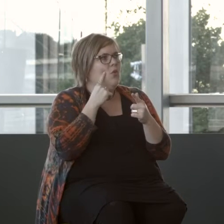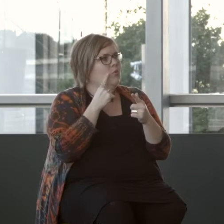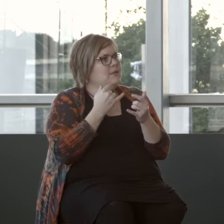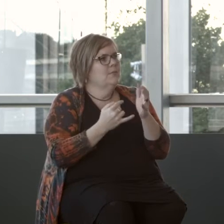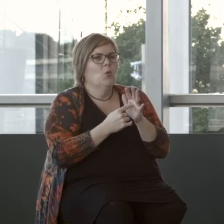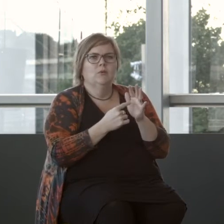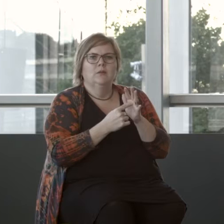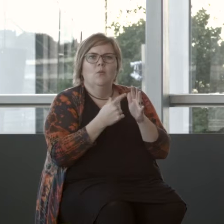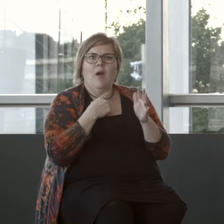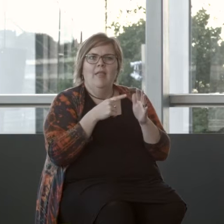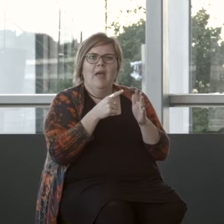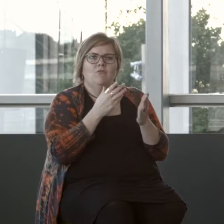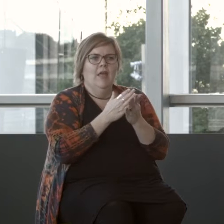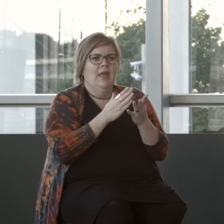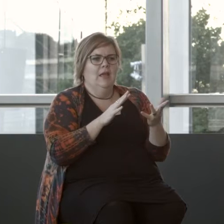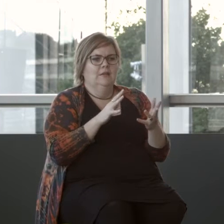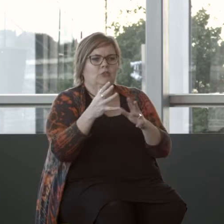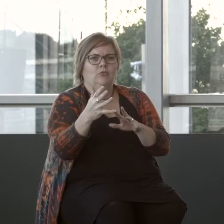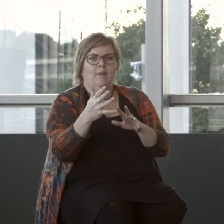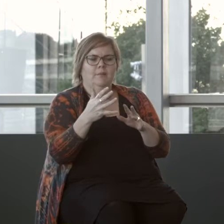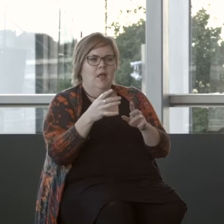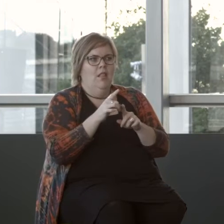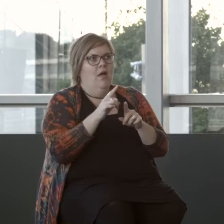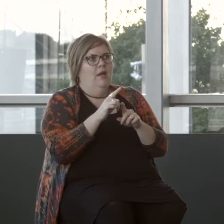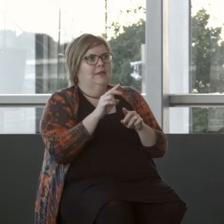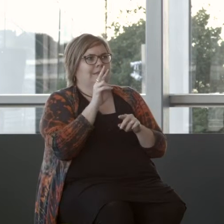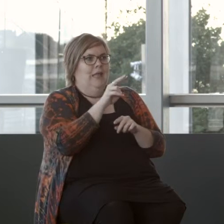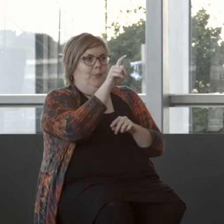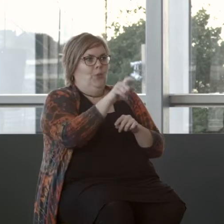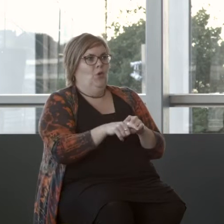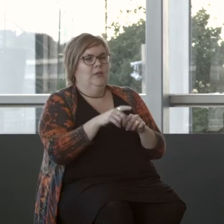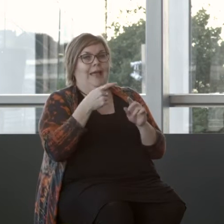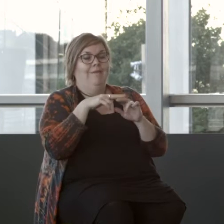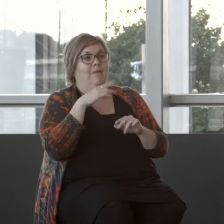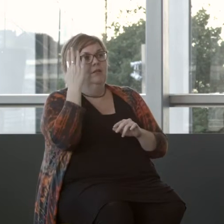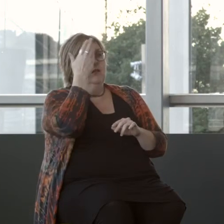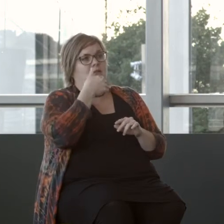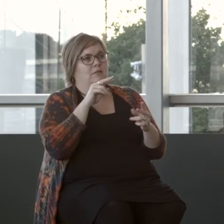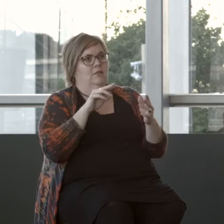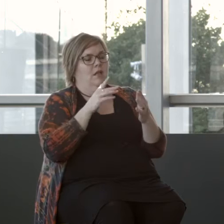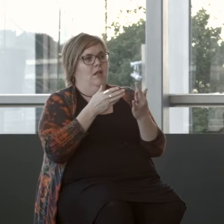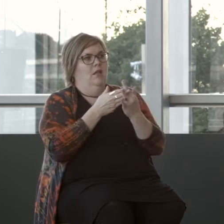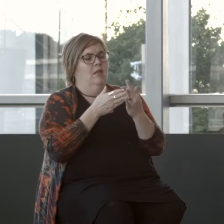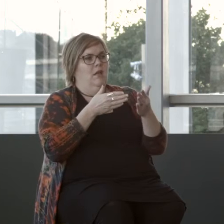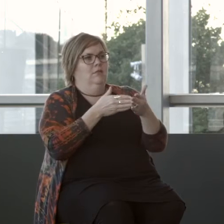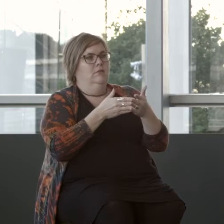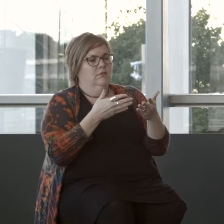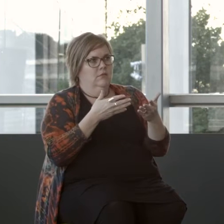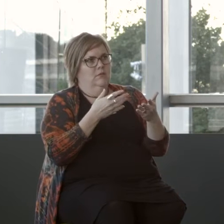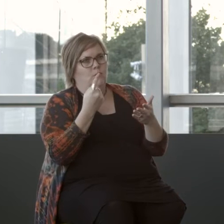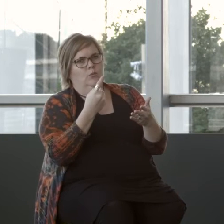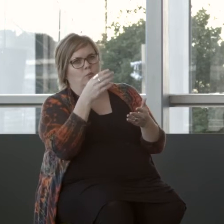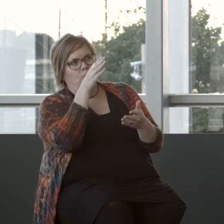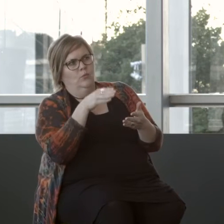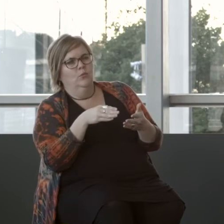disrupting the immediacy of seeing a person. And in theatre, often people have a lot of, you